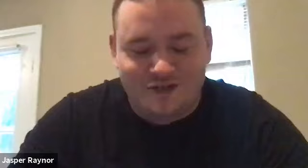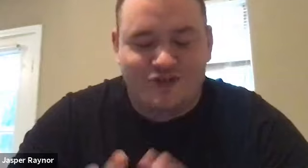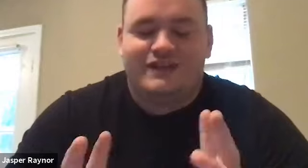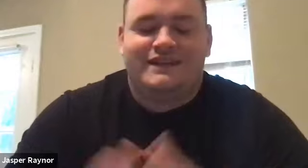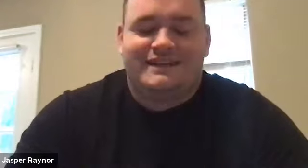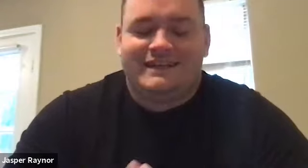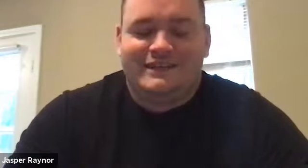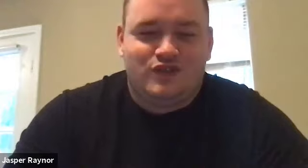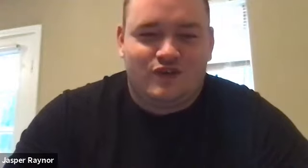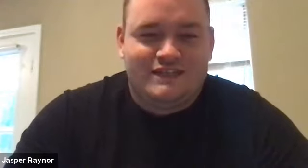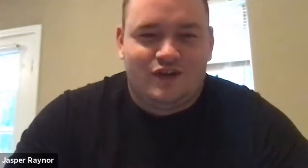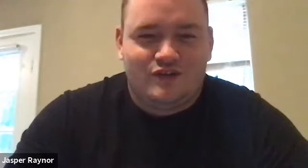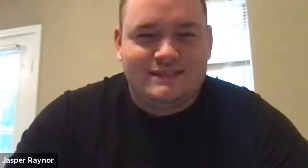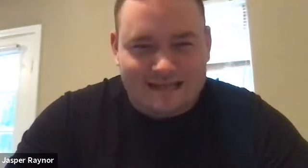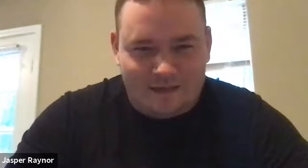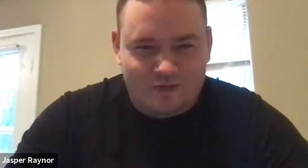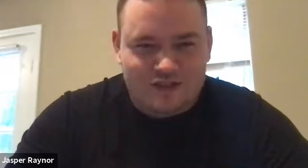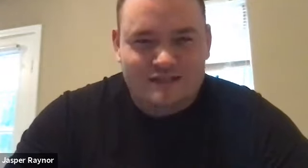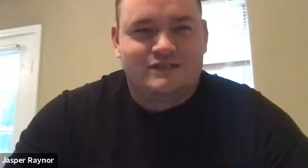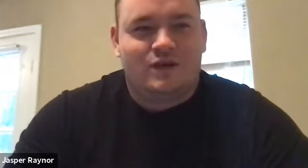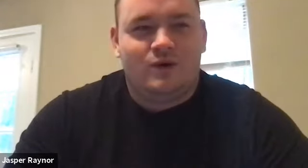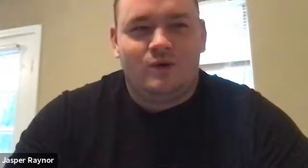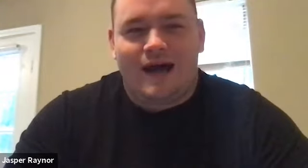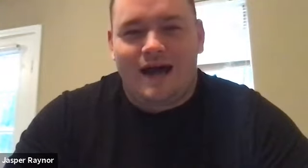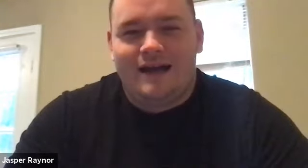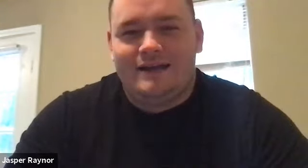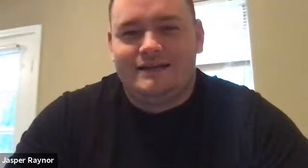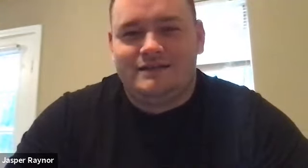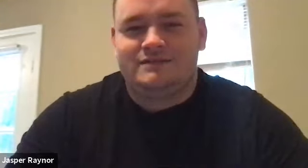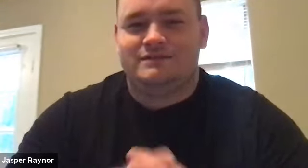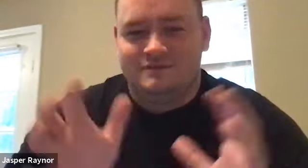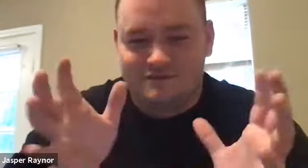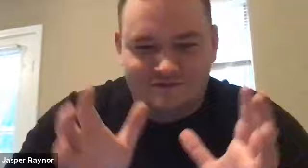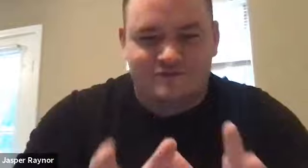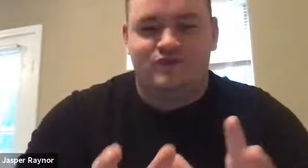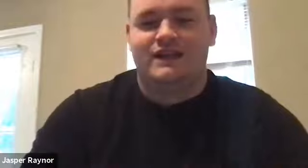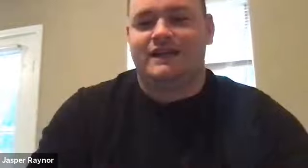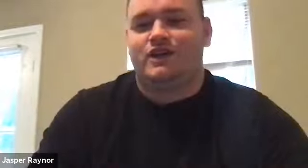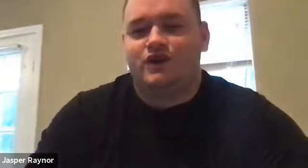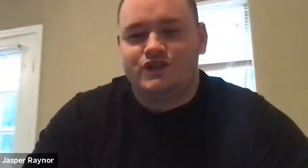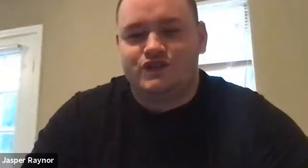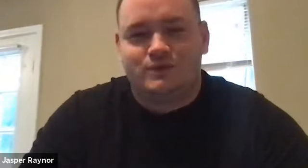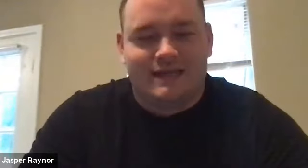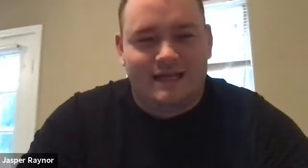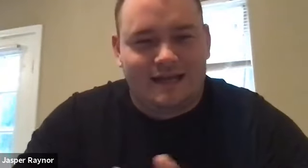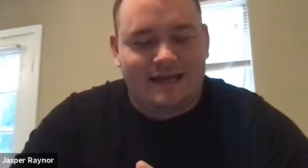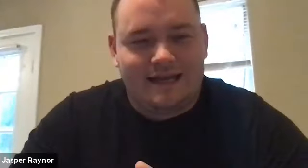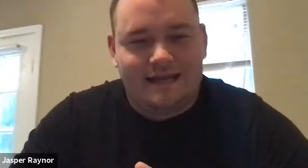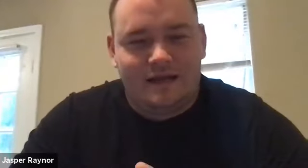hindered in your journey to learning sign language. So I really encourage you to get like